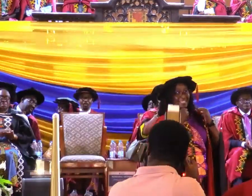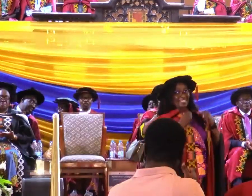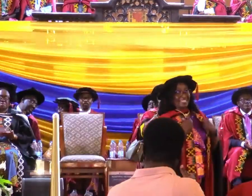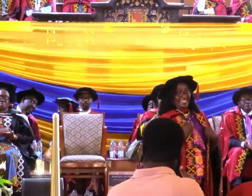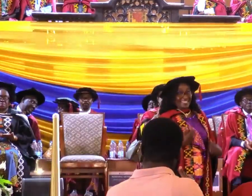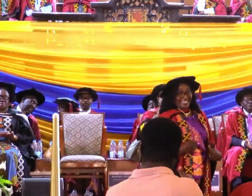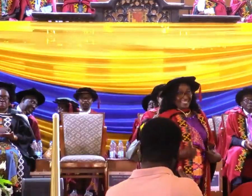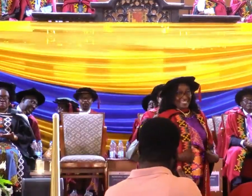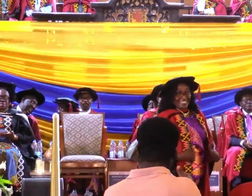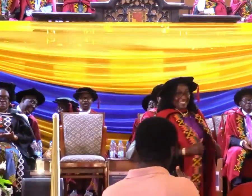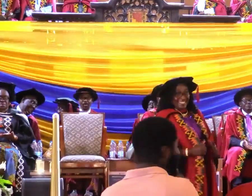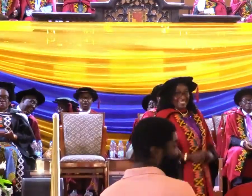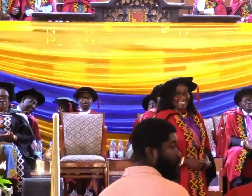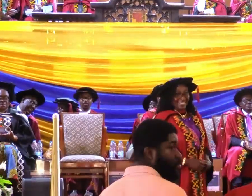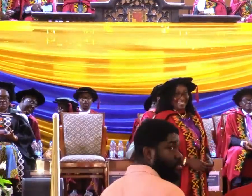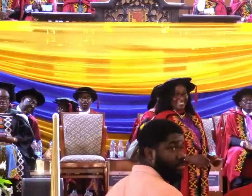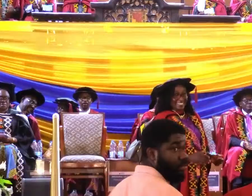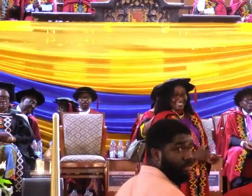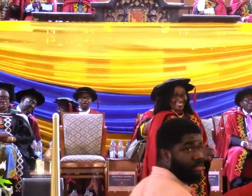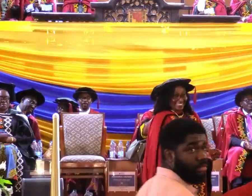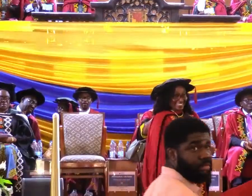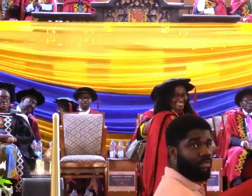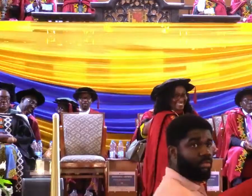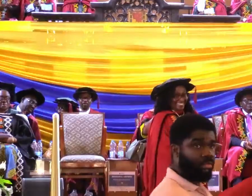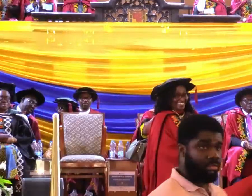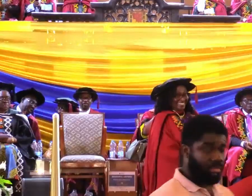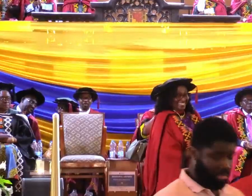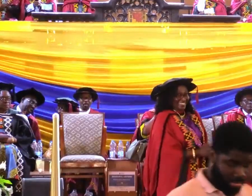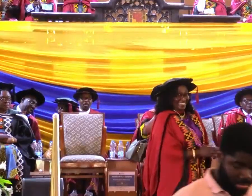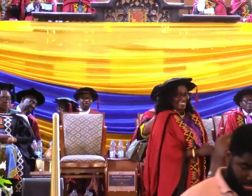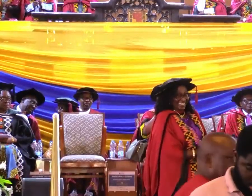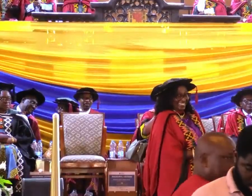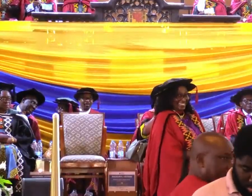Please encourage them as they walk upstage.